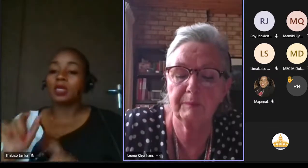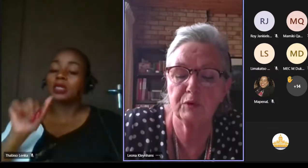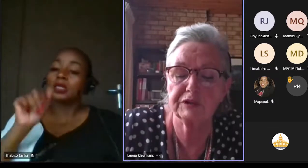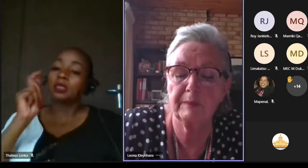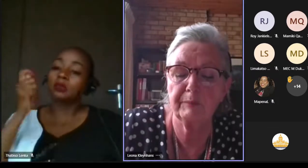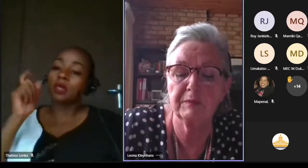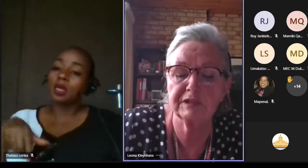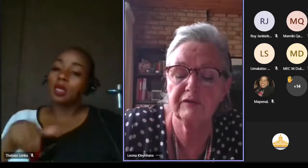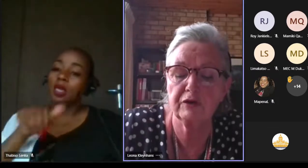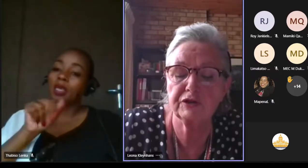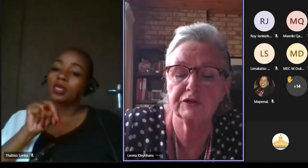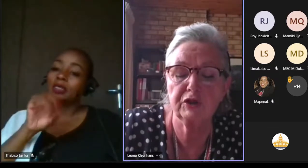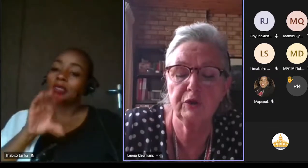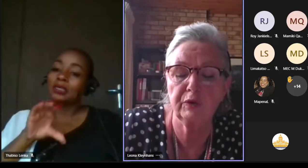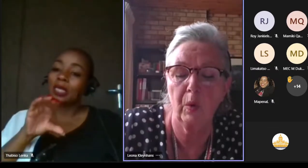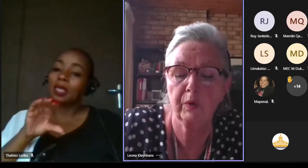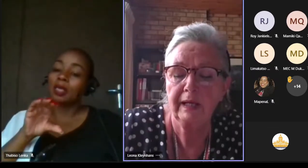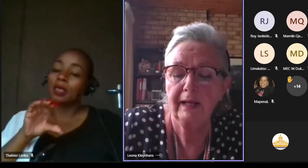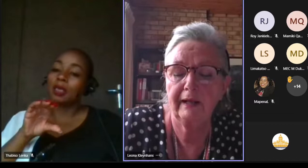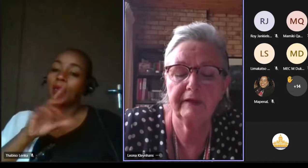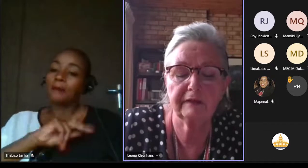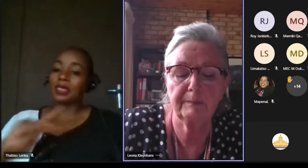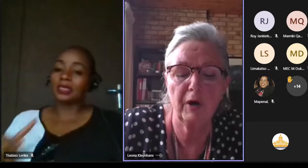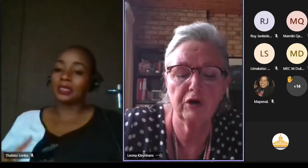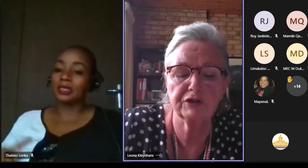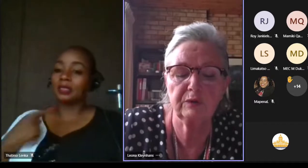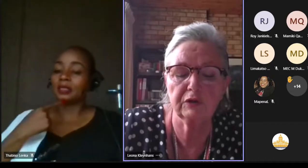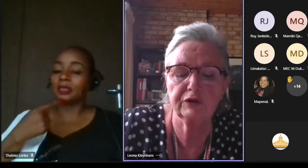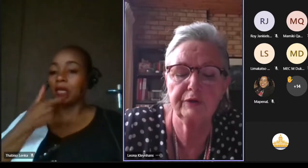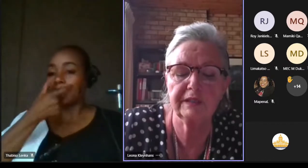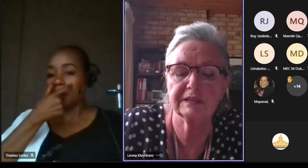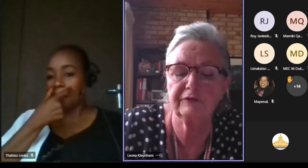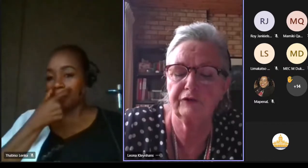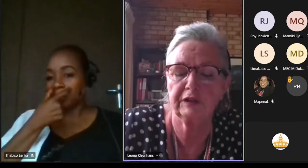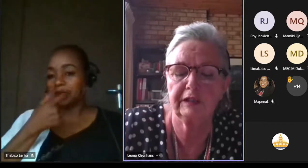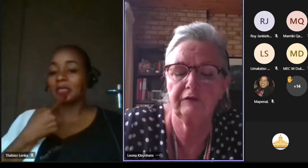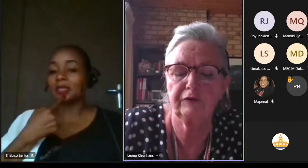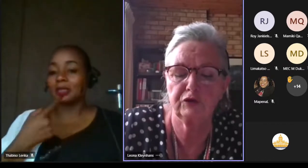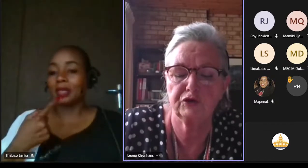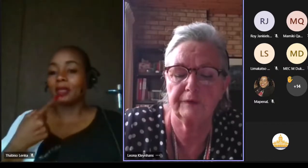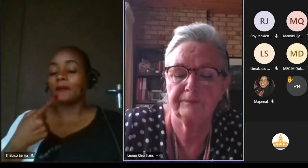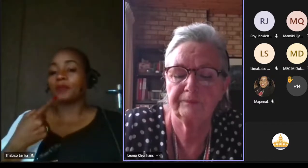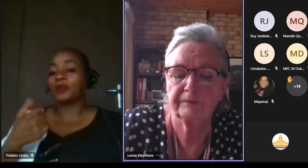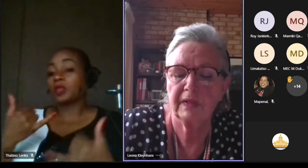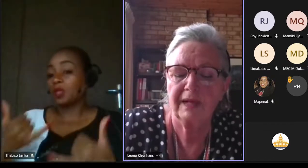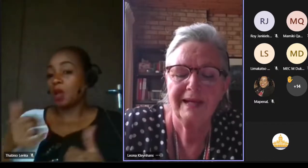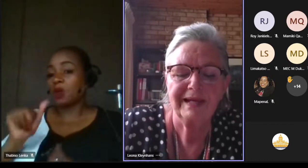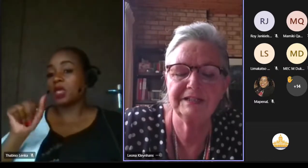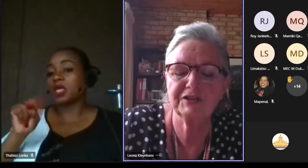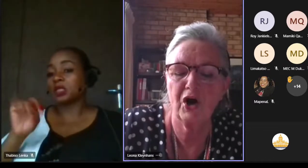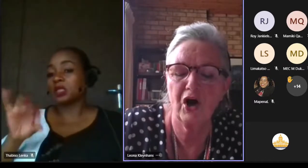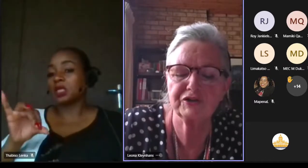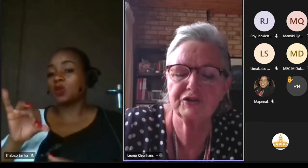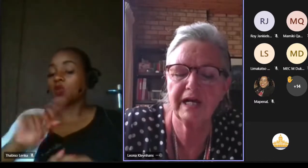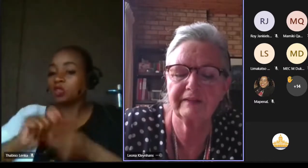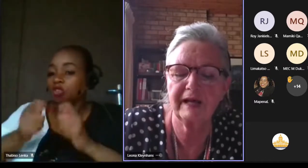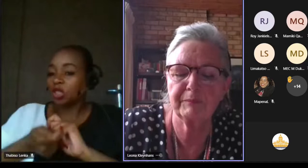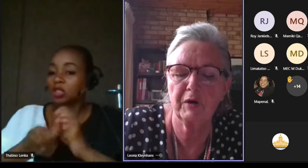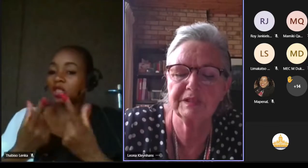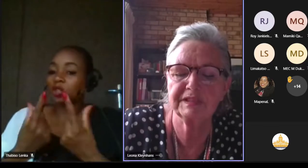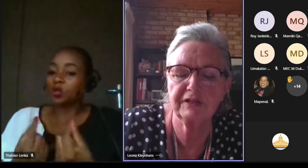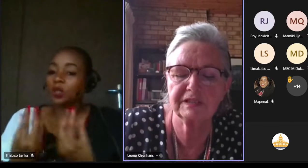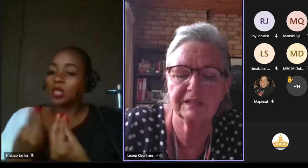Cyril Ramaphosa, promised voters a new dawn and that the party will do things differently in future. It is hard to